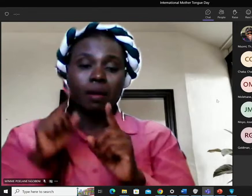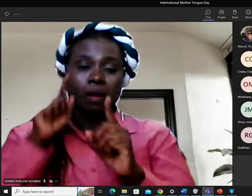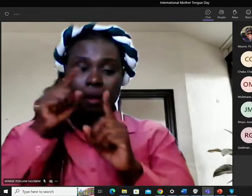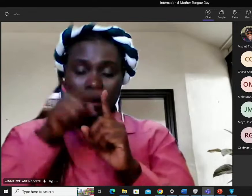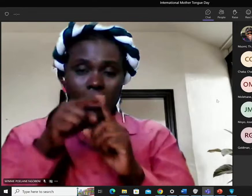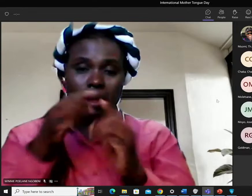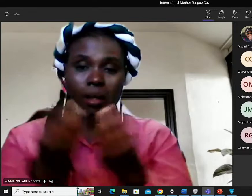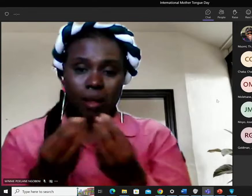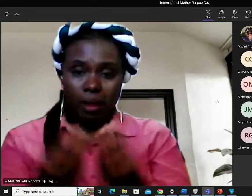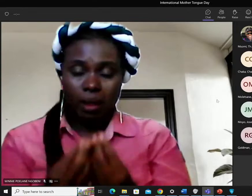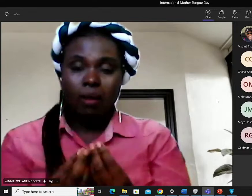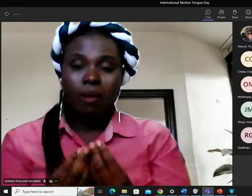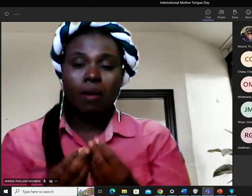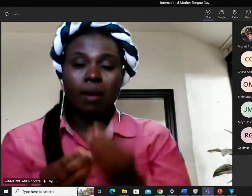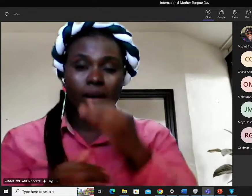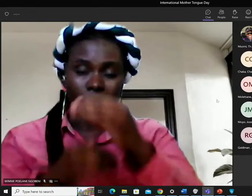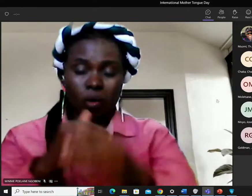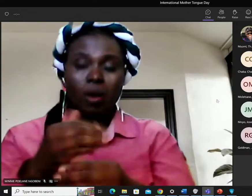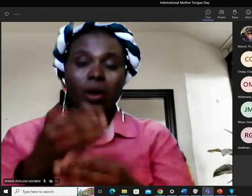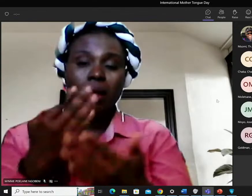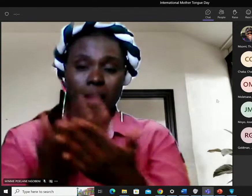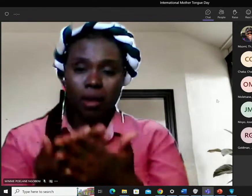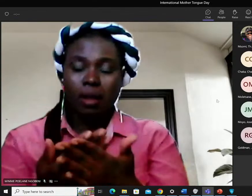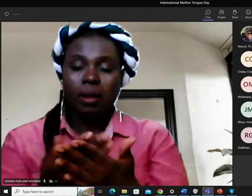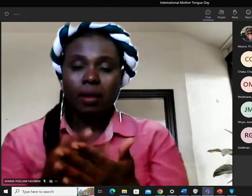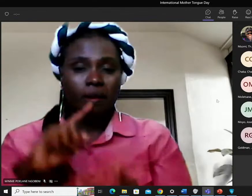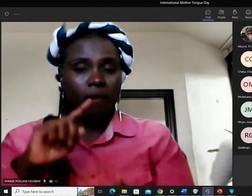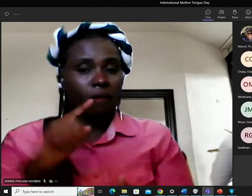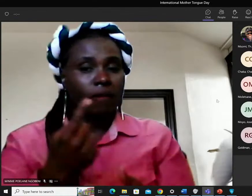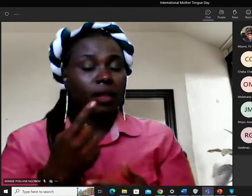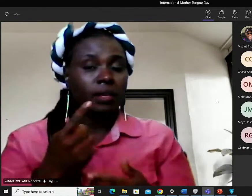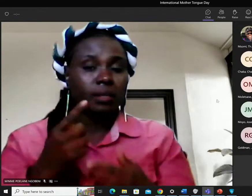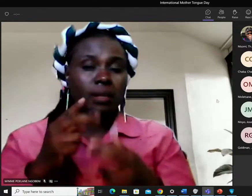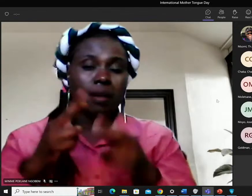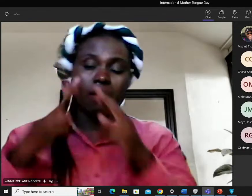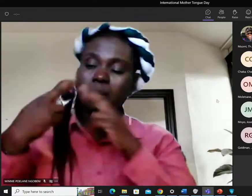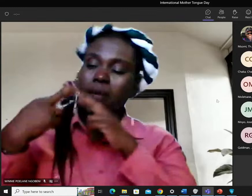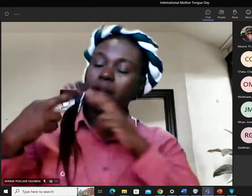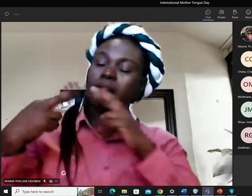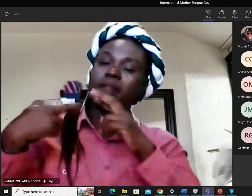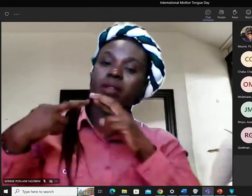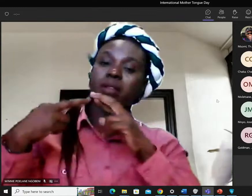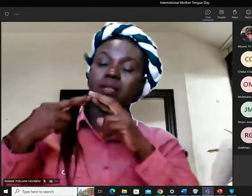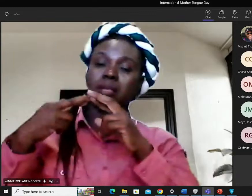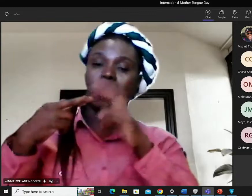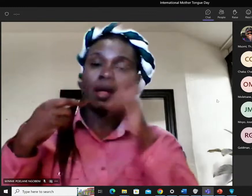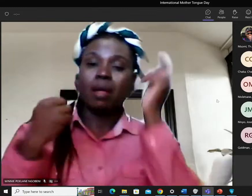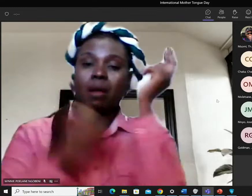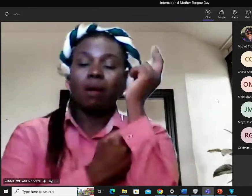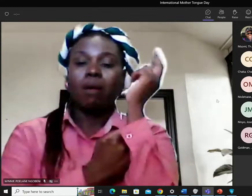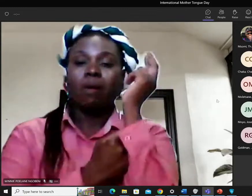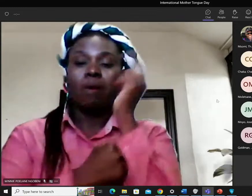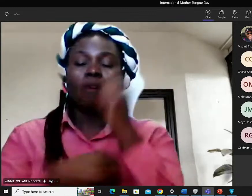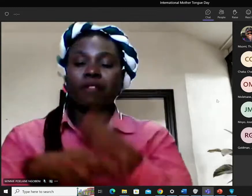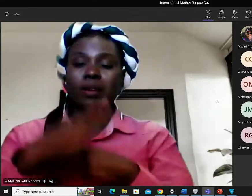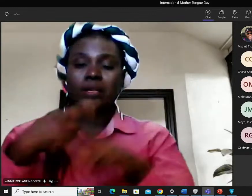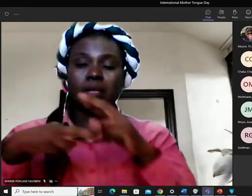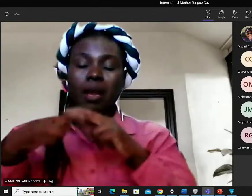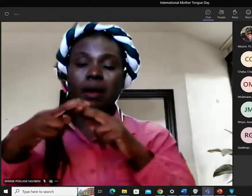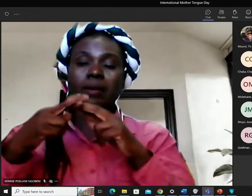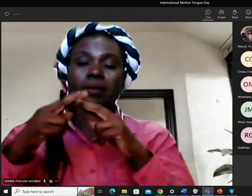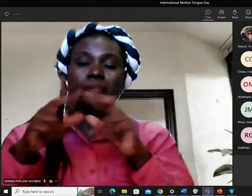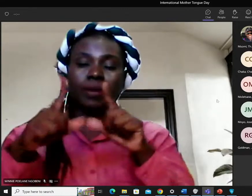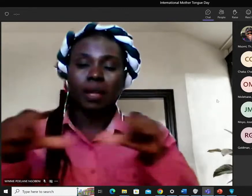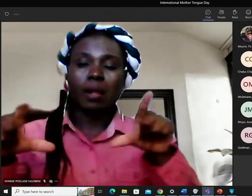as the way forward. Firstly, it is to revisit the Official Language Policy Act in a given country to help